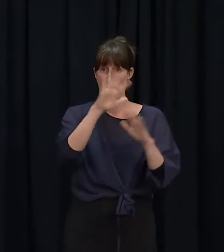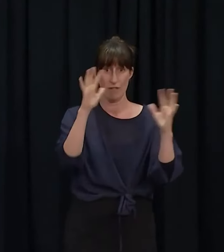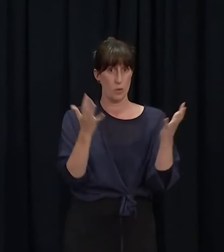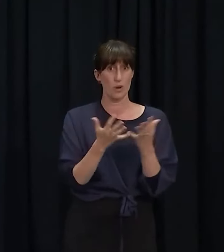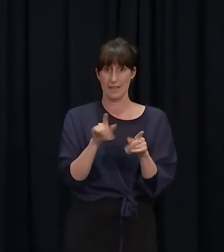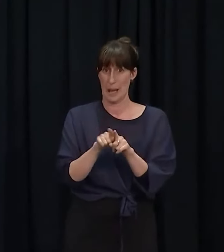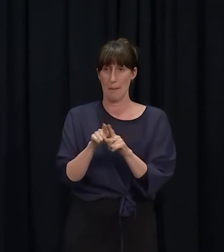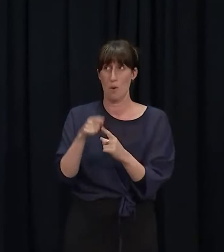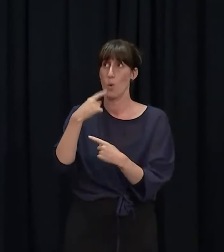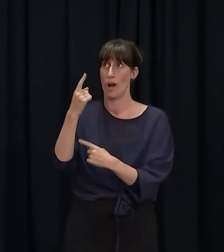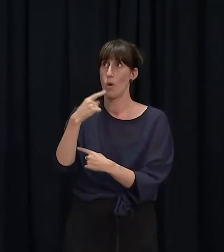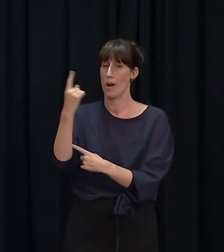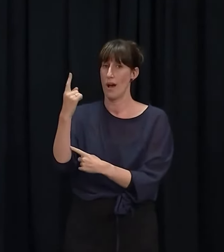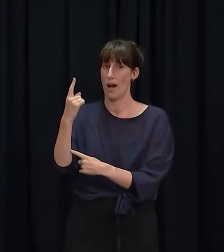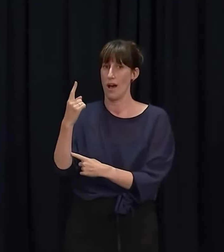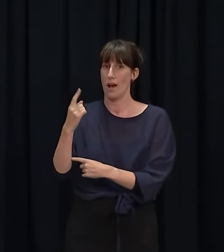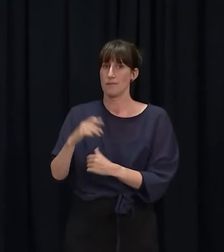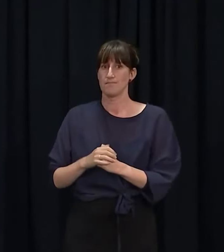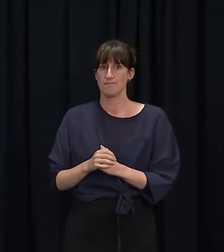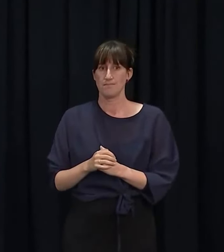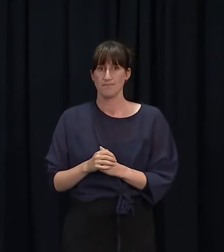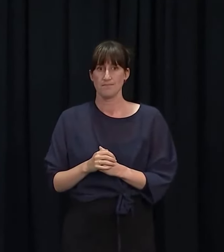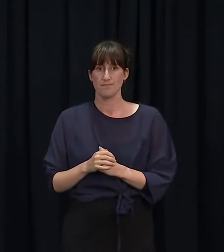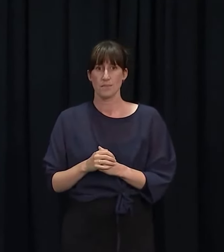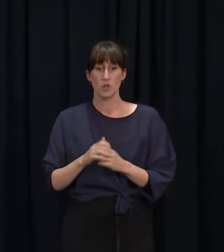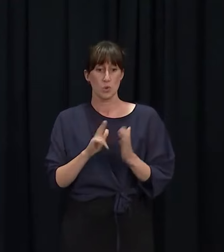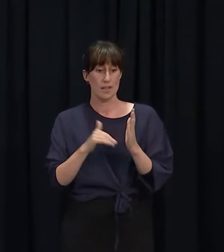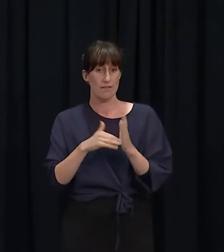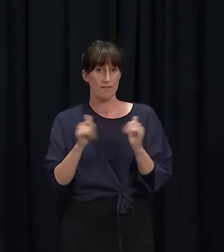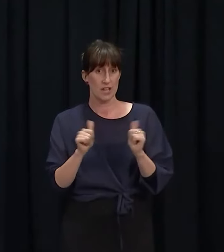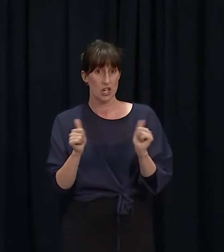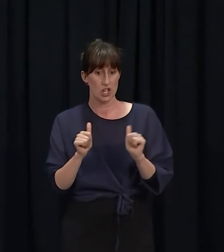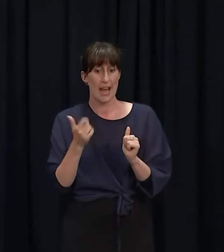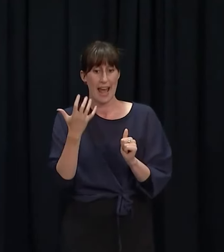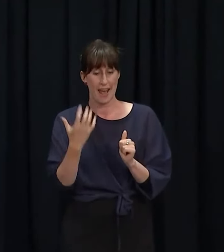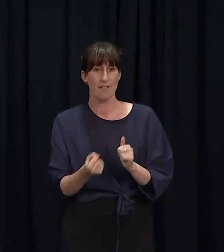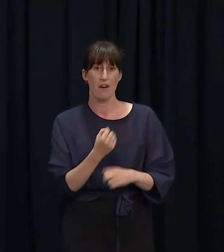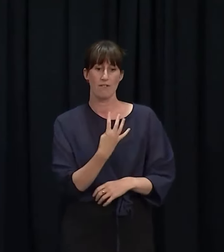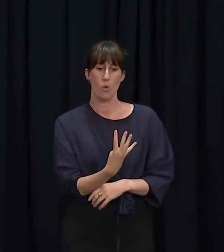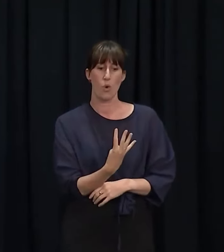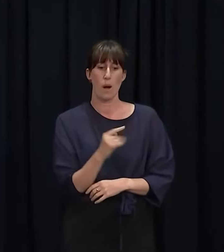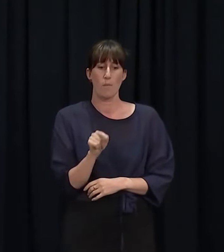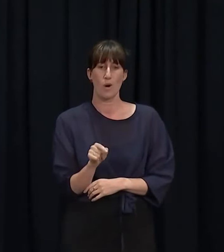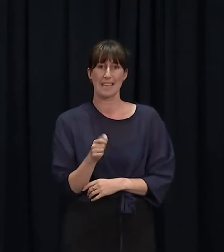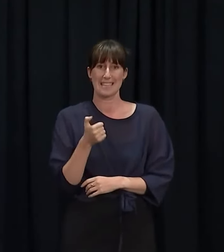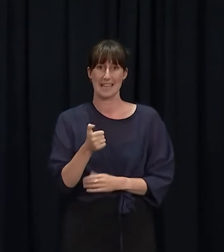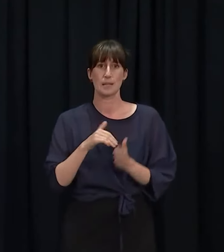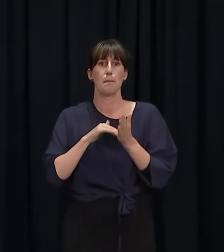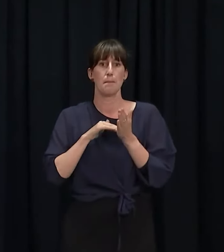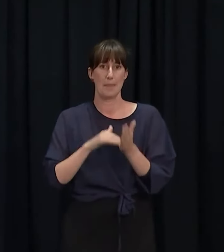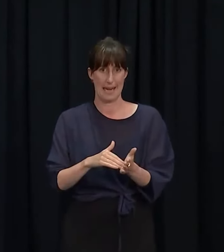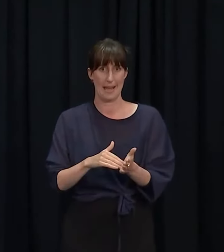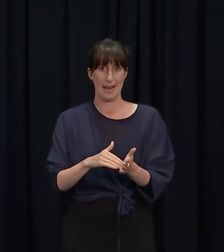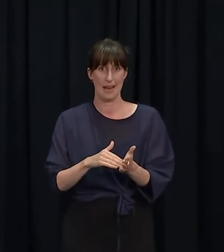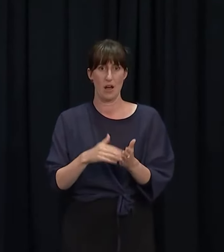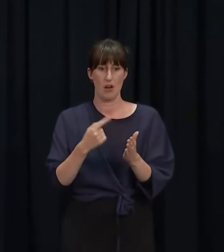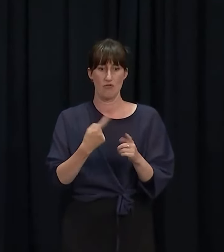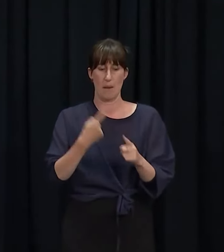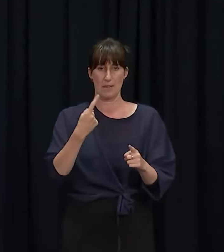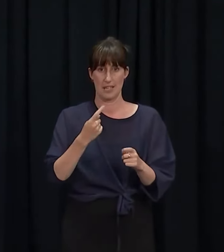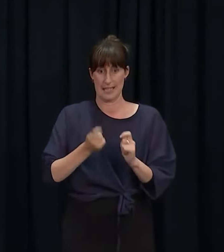Zealand. In total, as I've already set out, New Zealand has 4.6 million in country. We